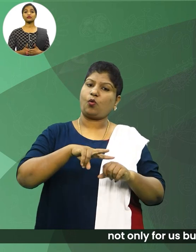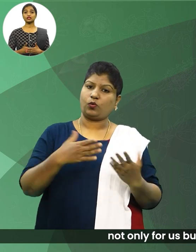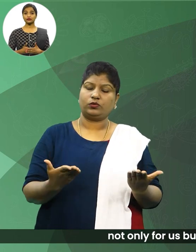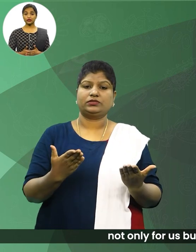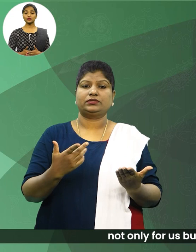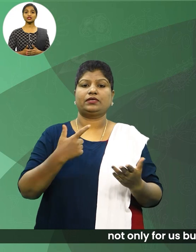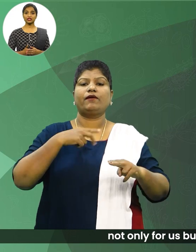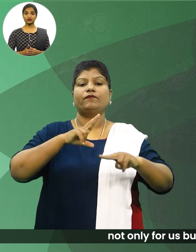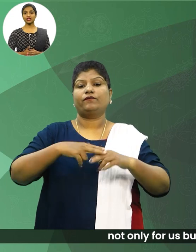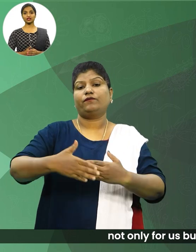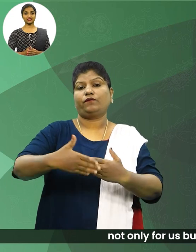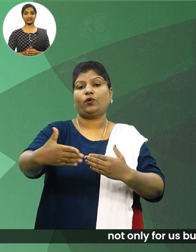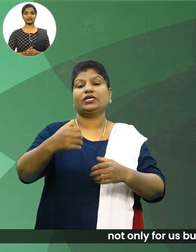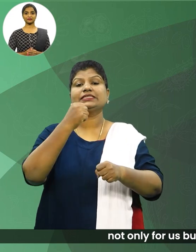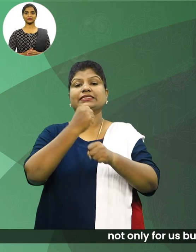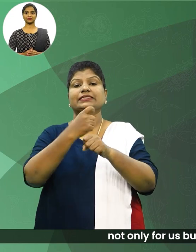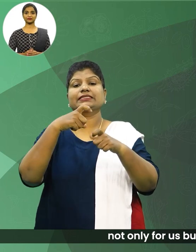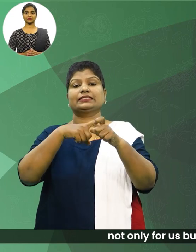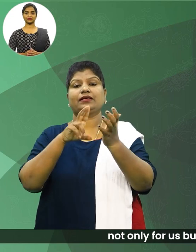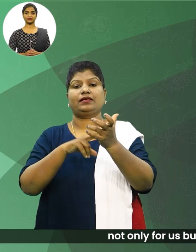for the future generations.